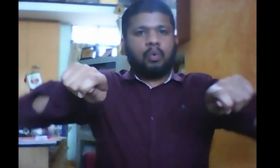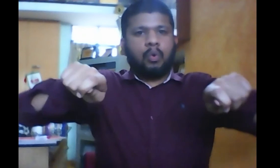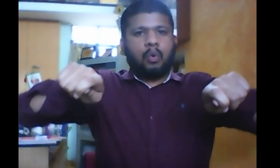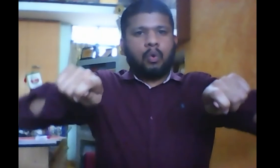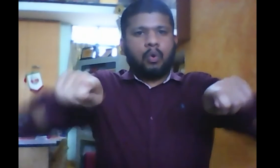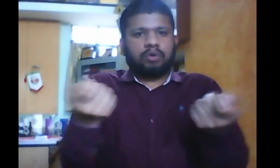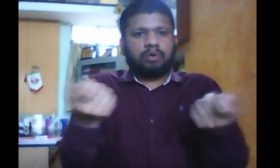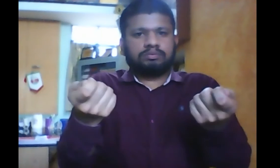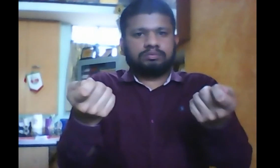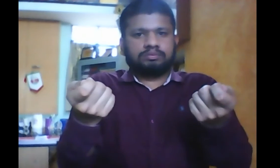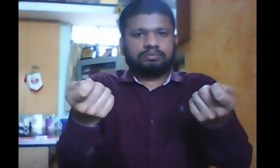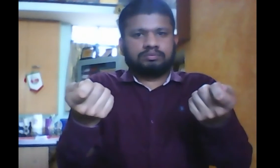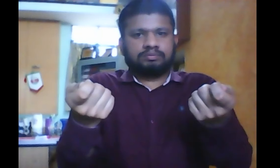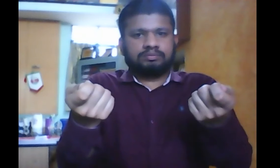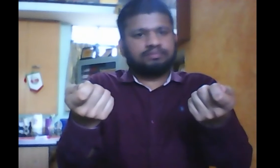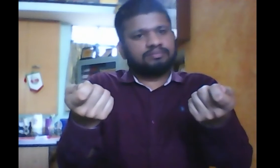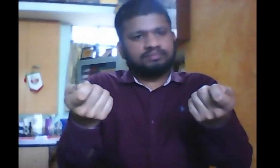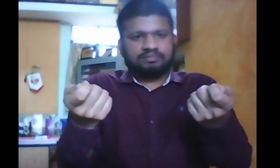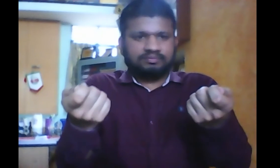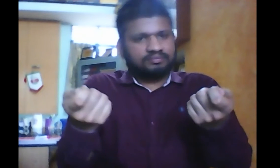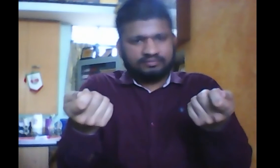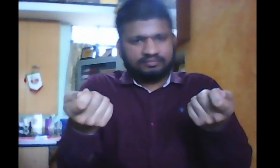Lockdown. This is locking everything.